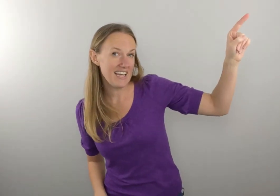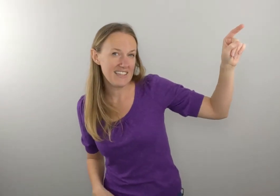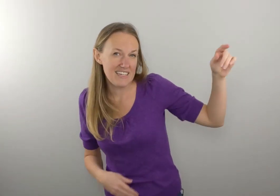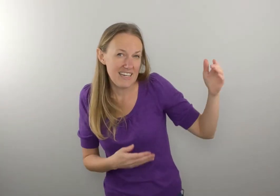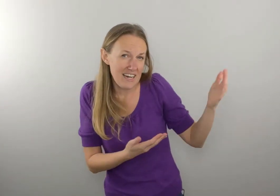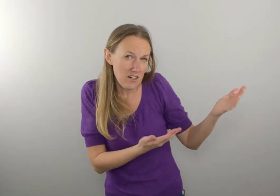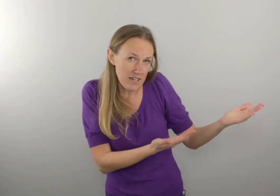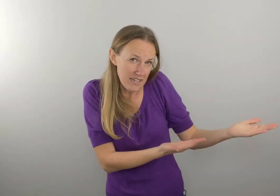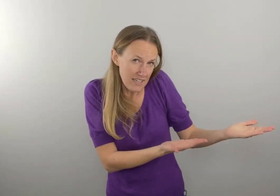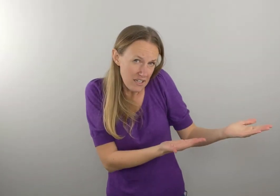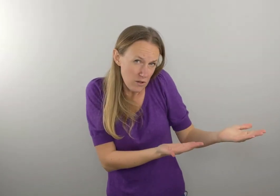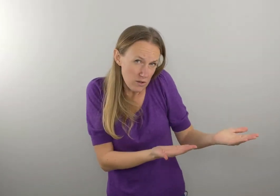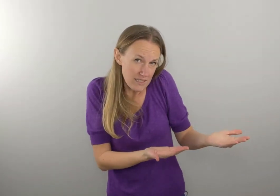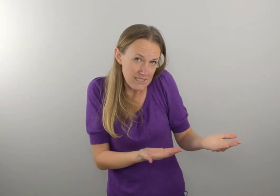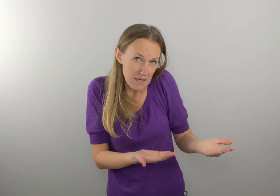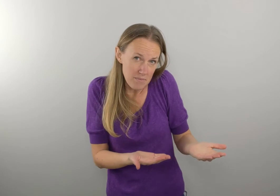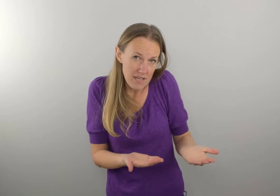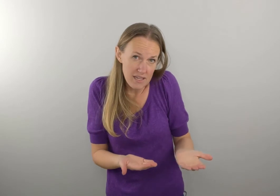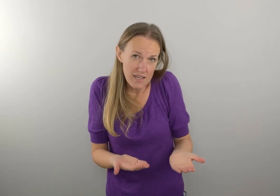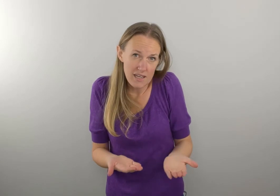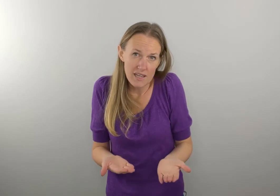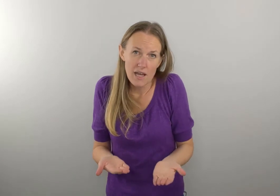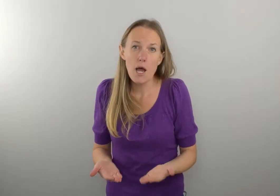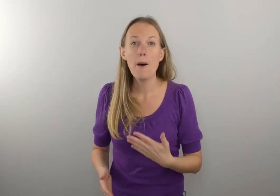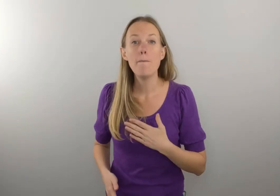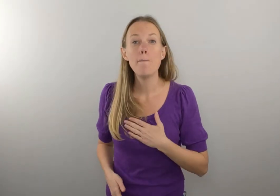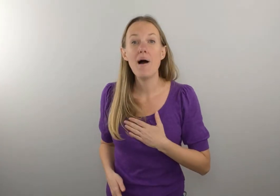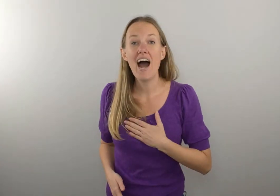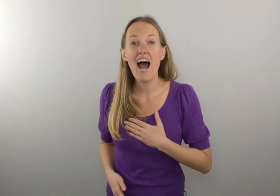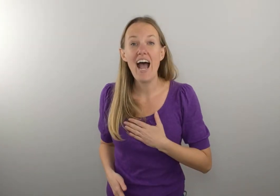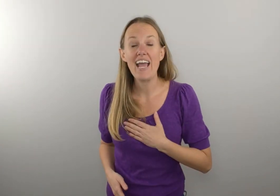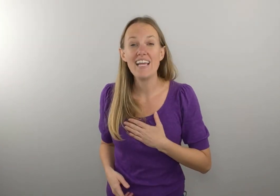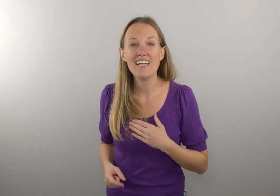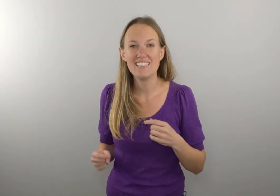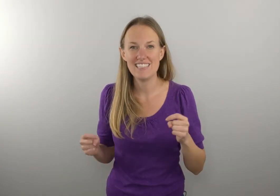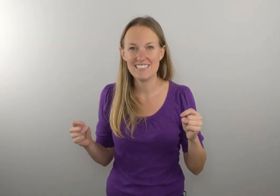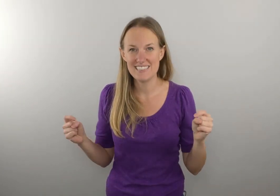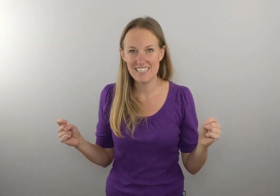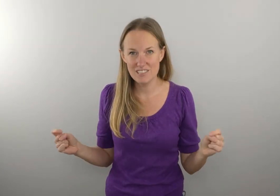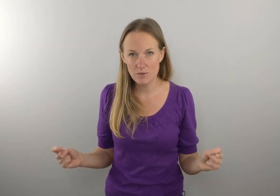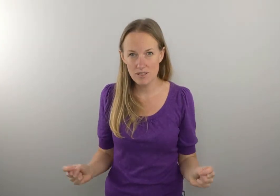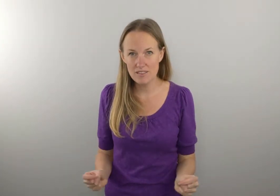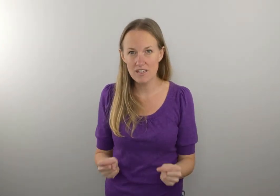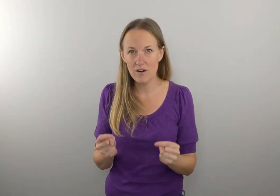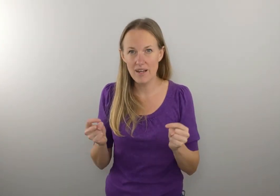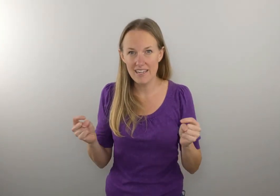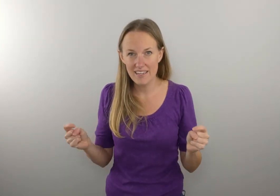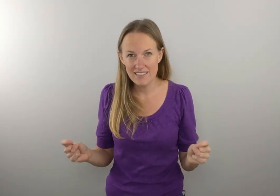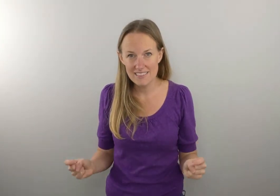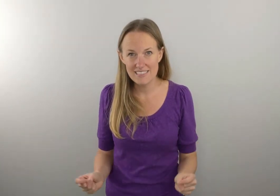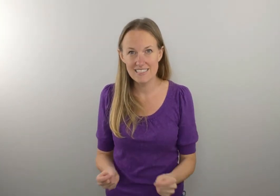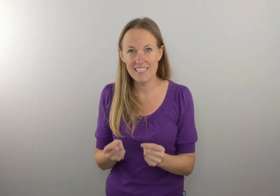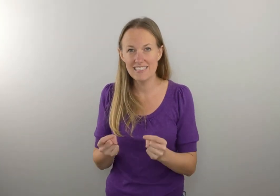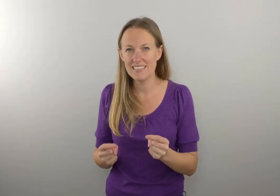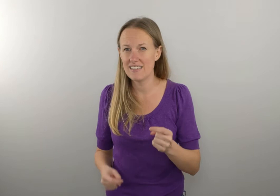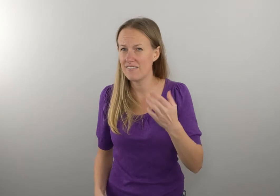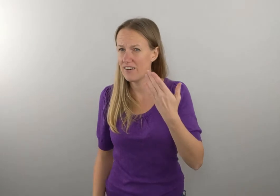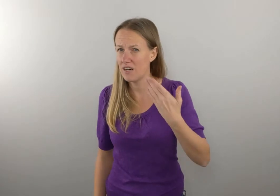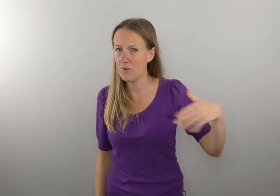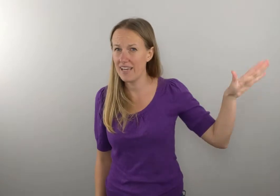then carried like you're holding something. My, and then sins we learned already. Sins, and then far away,